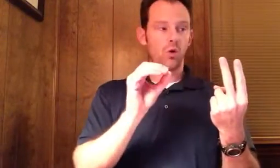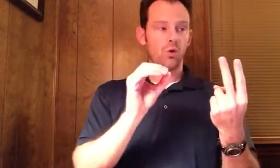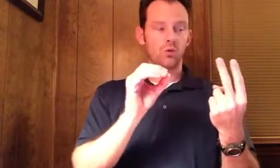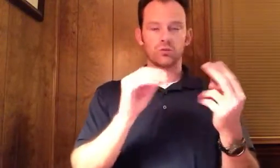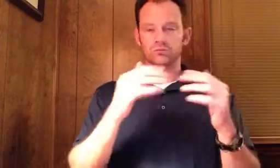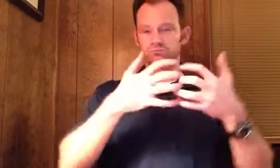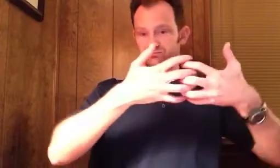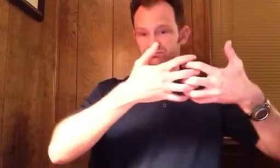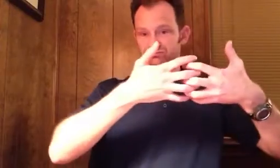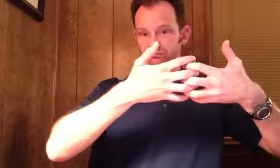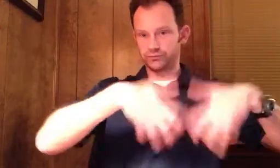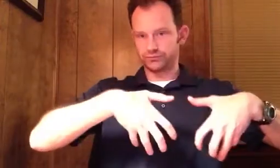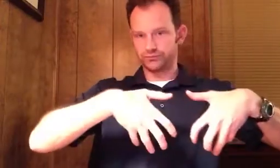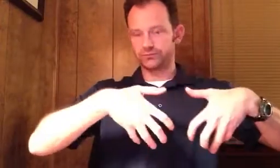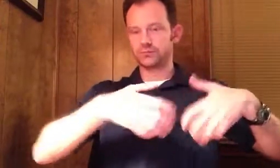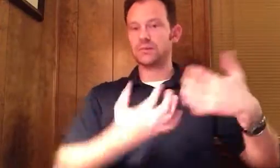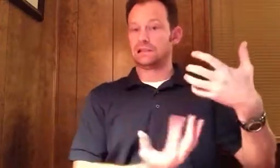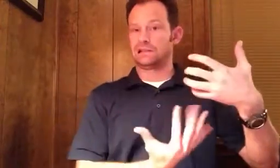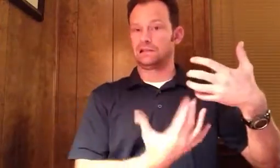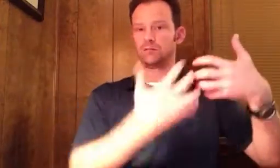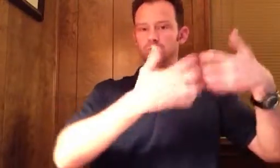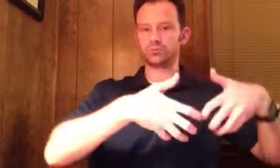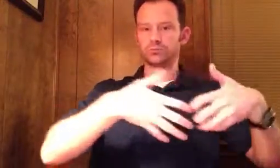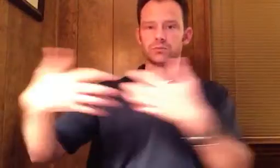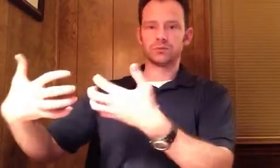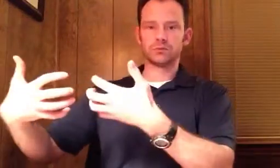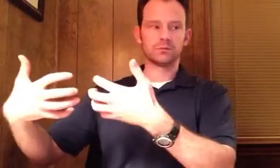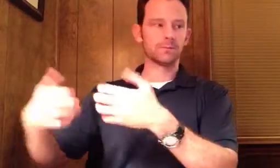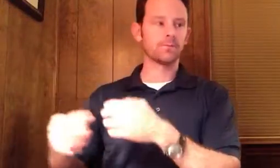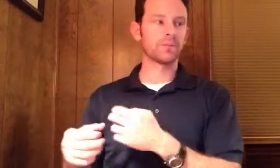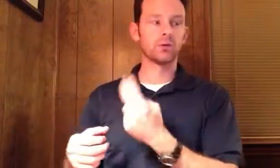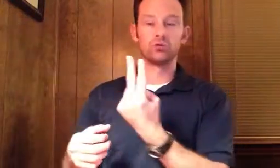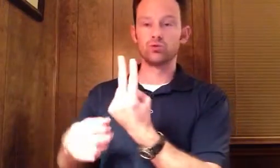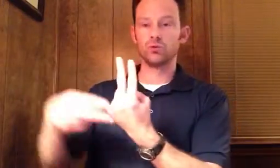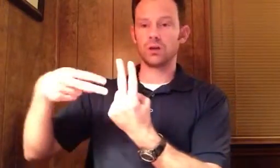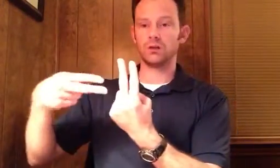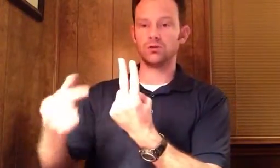nice shiny silver colored metal, and oxygen gas then is given off into the atmosphere.